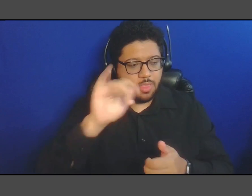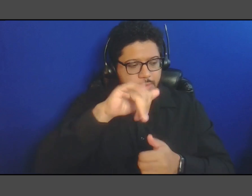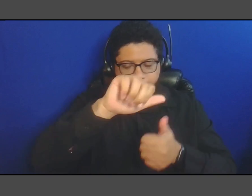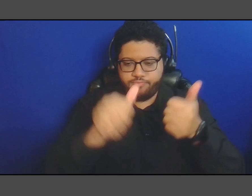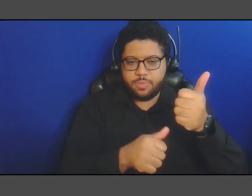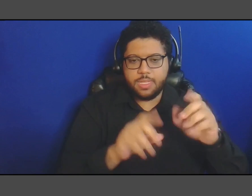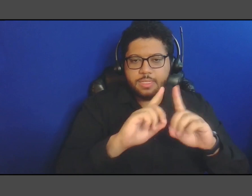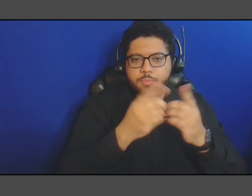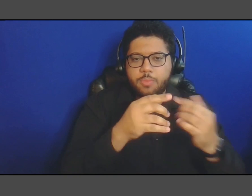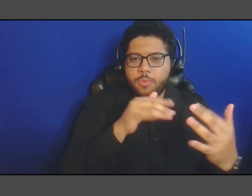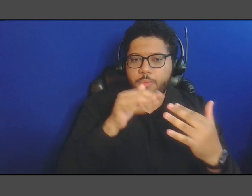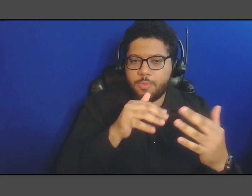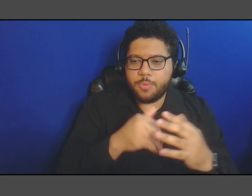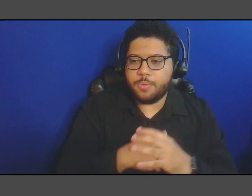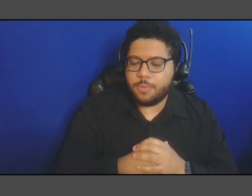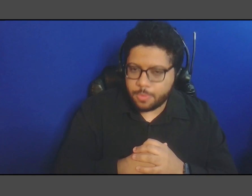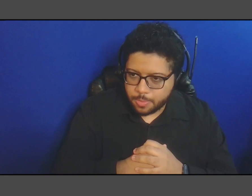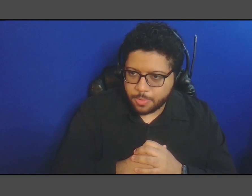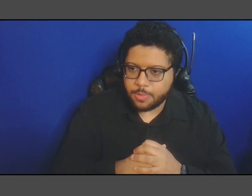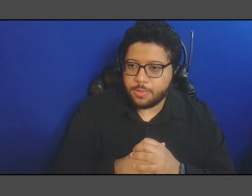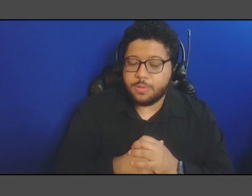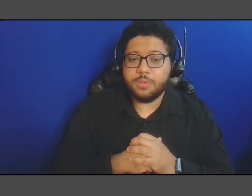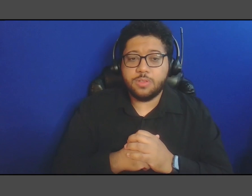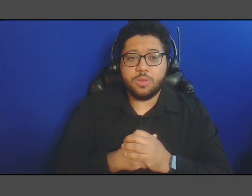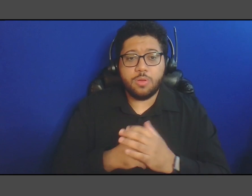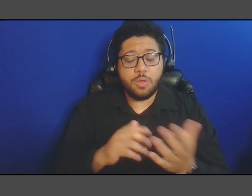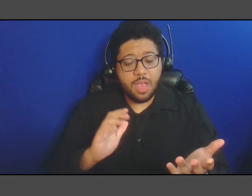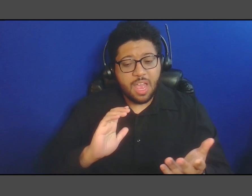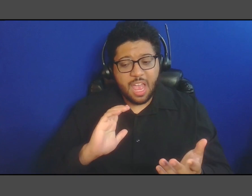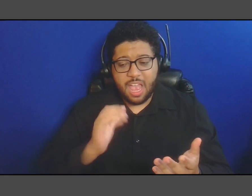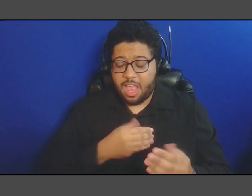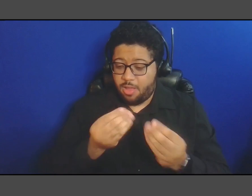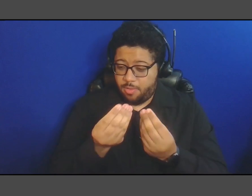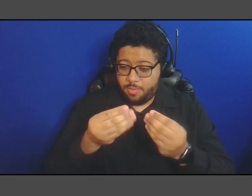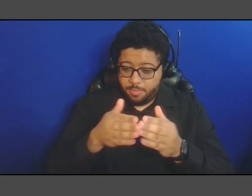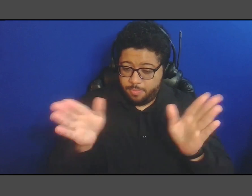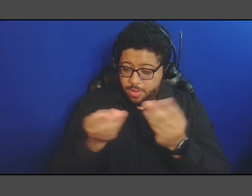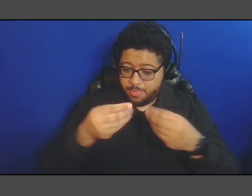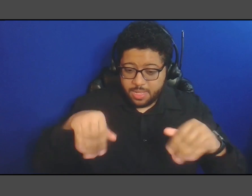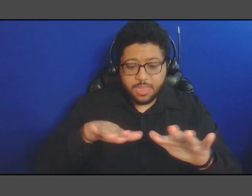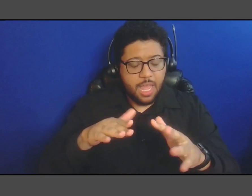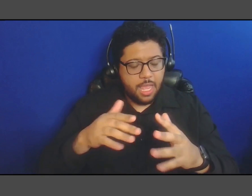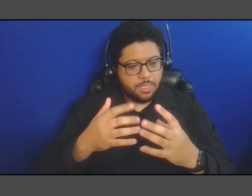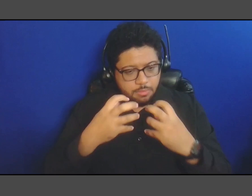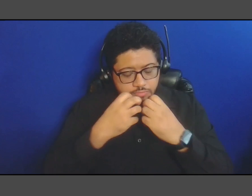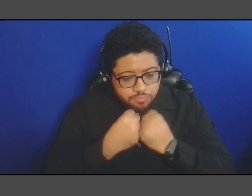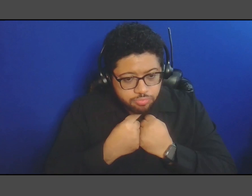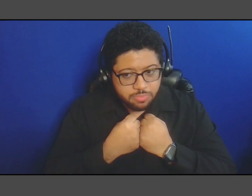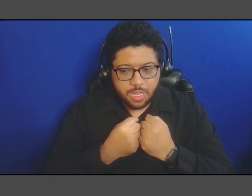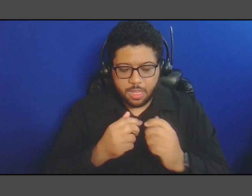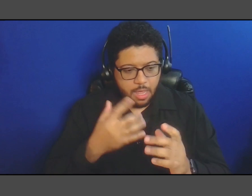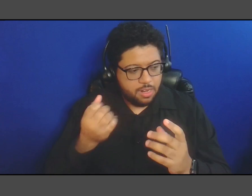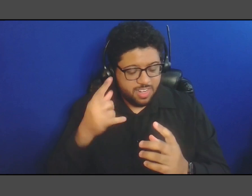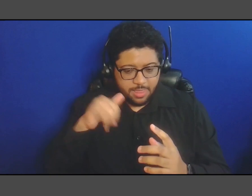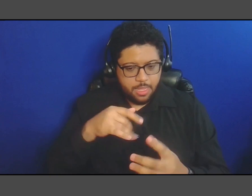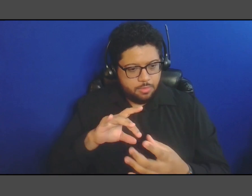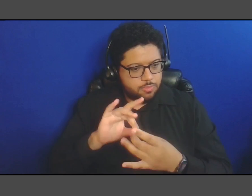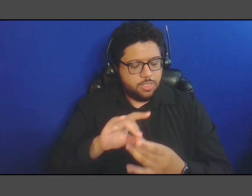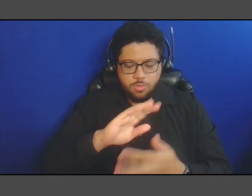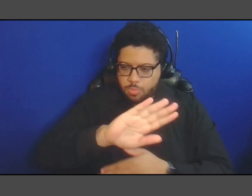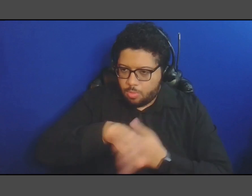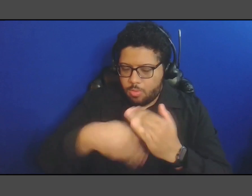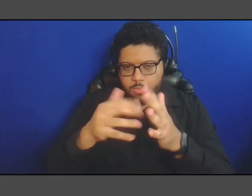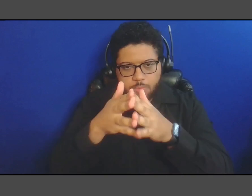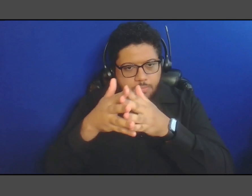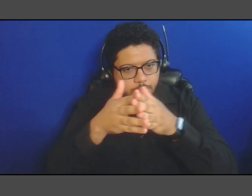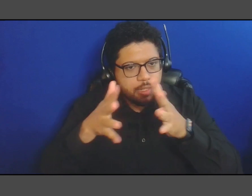public lands. Our public lands belong to every single American. And We are honored every single morning we wake